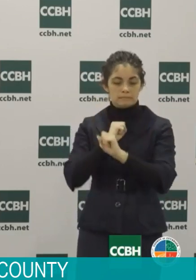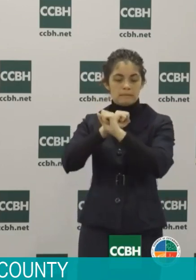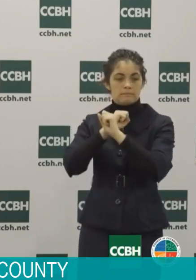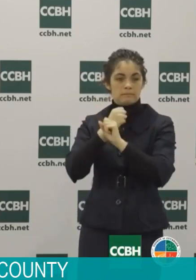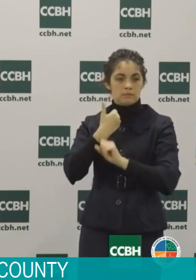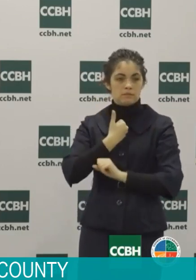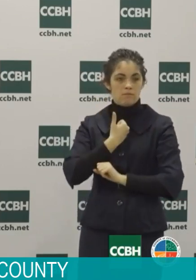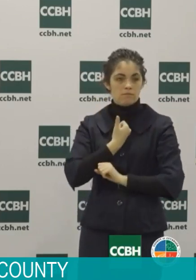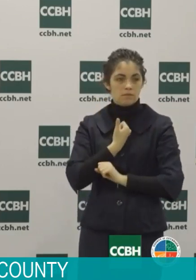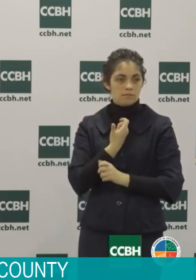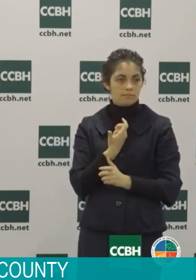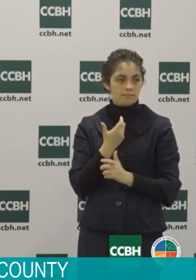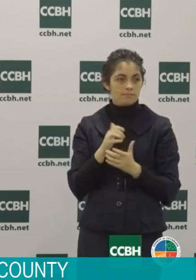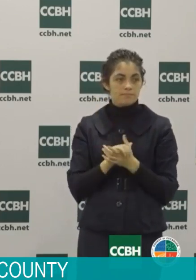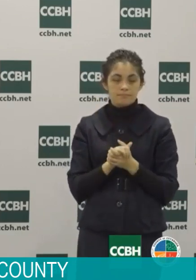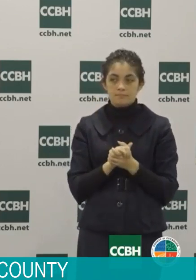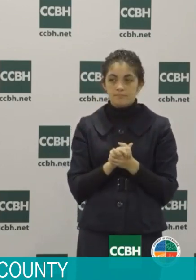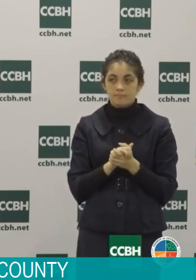us